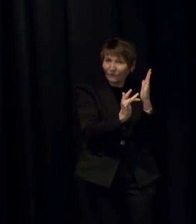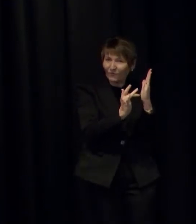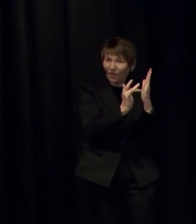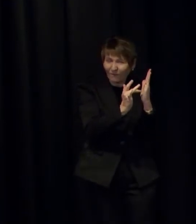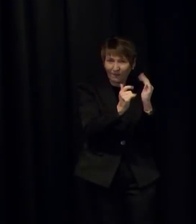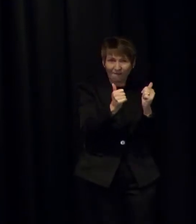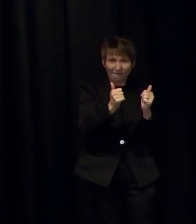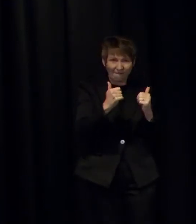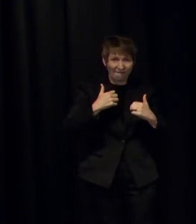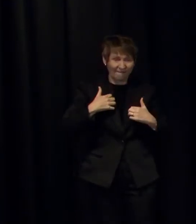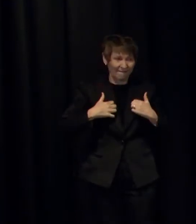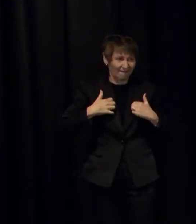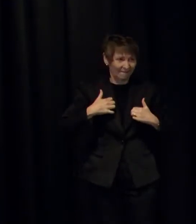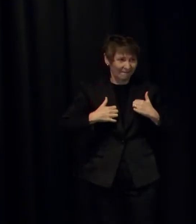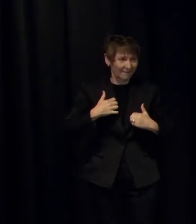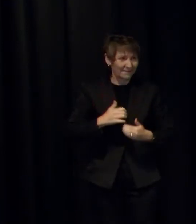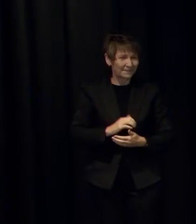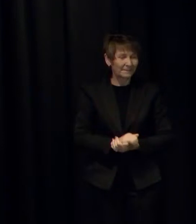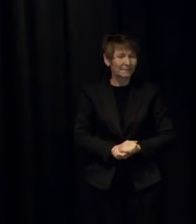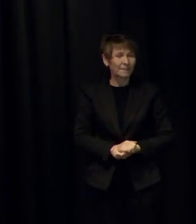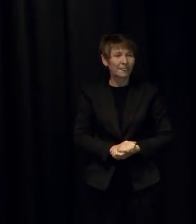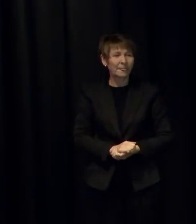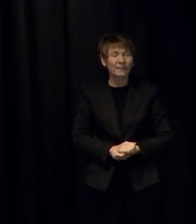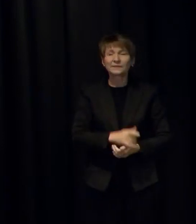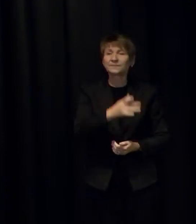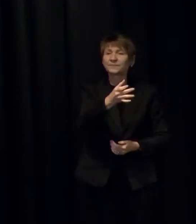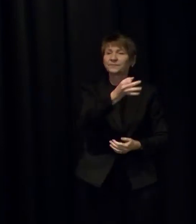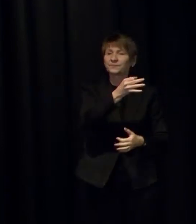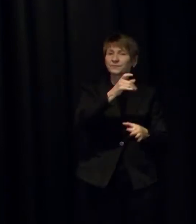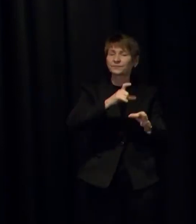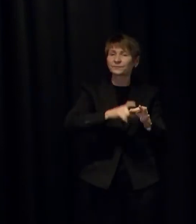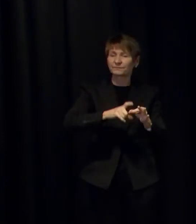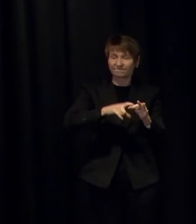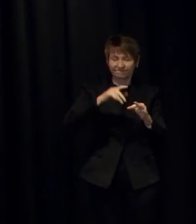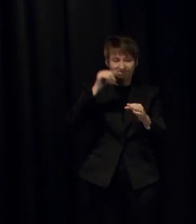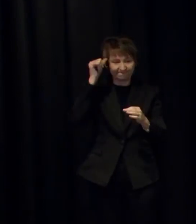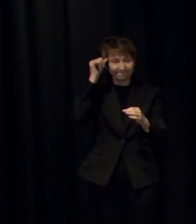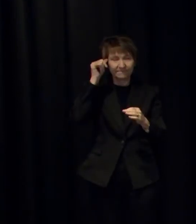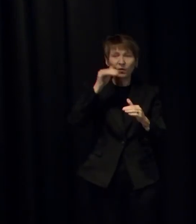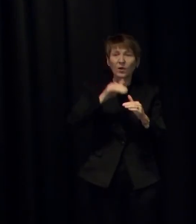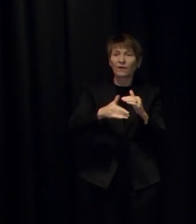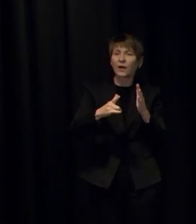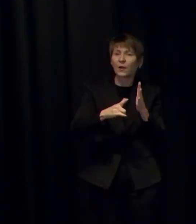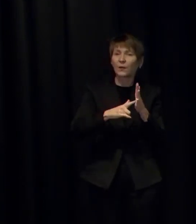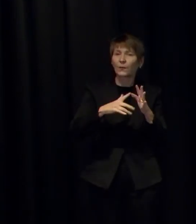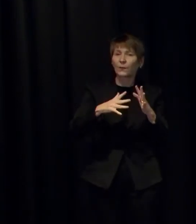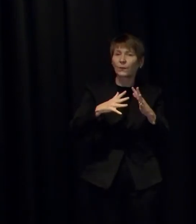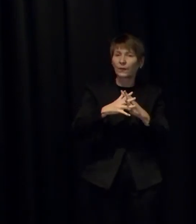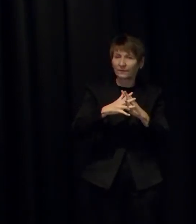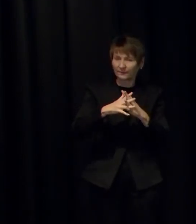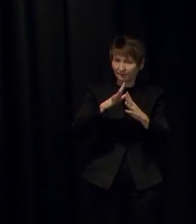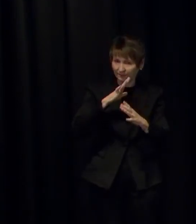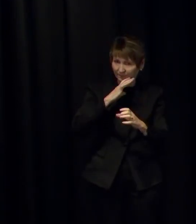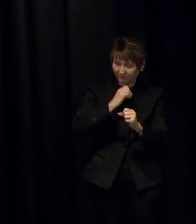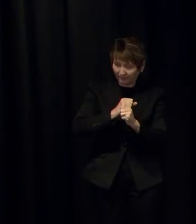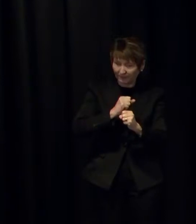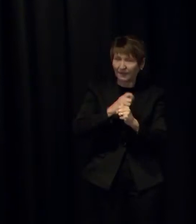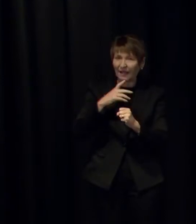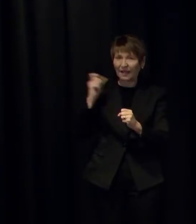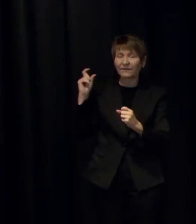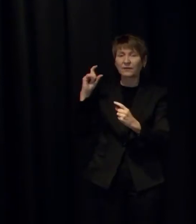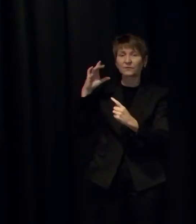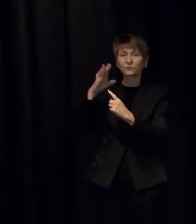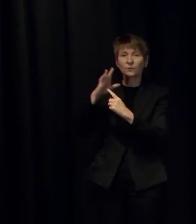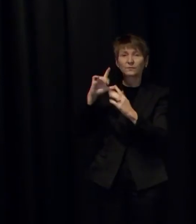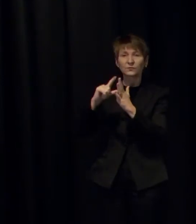current powers under the Act also go back to normal after we get the 80%, or will the Chief Health Officer still have